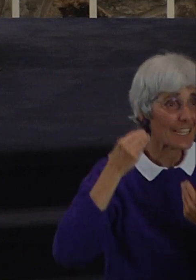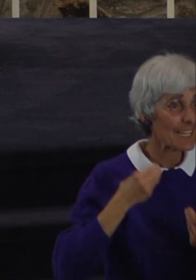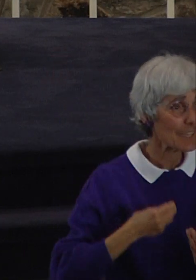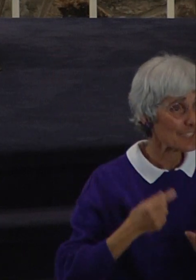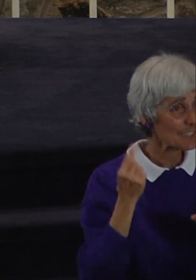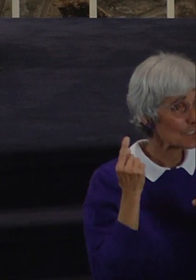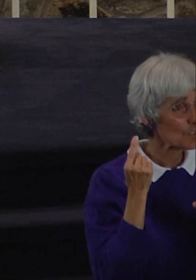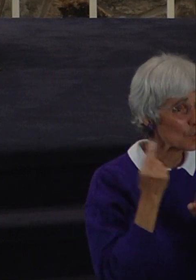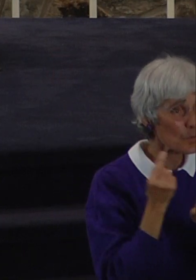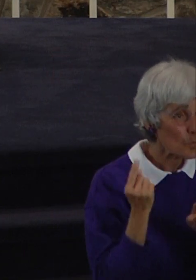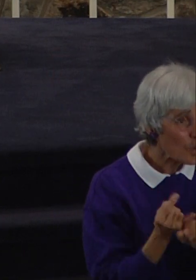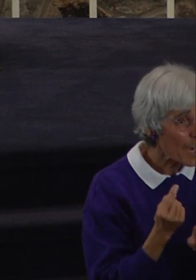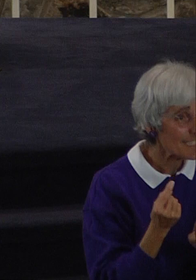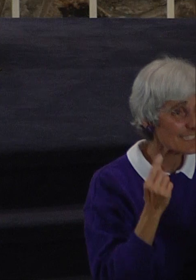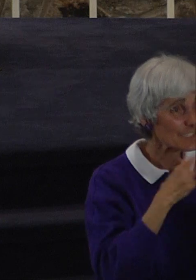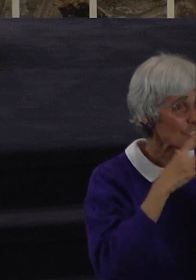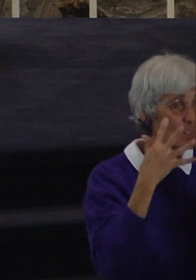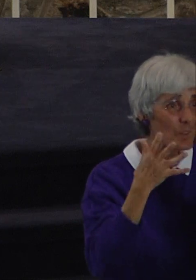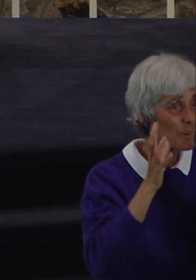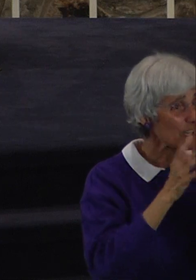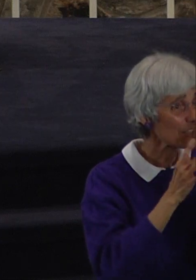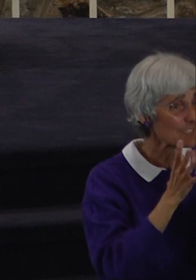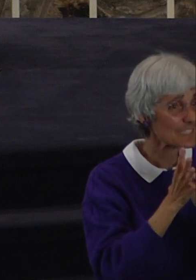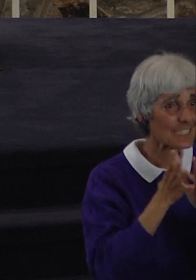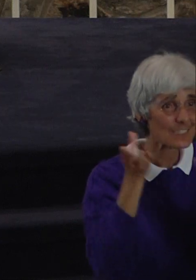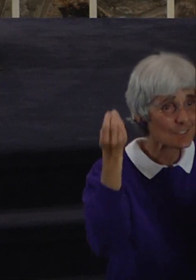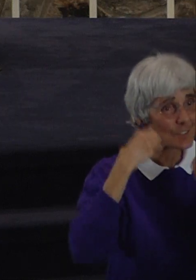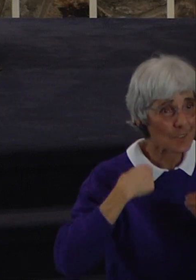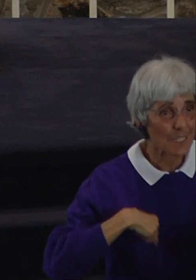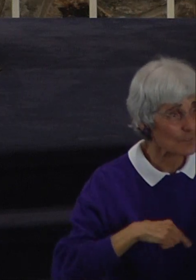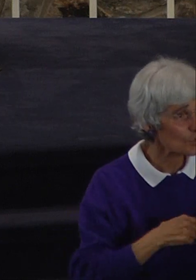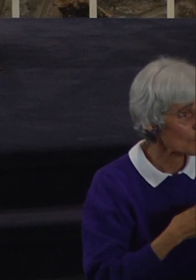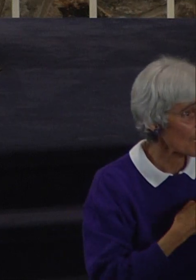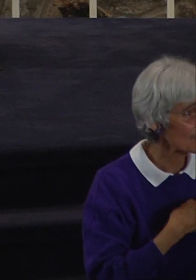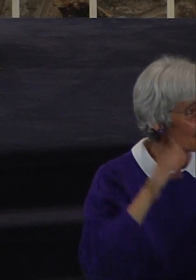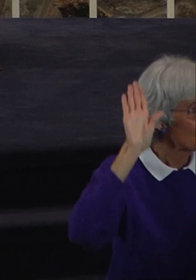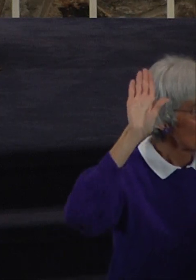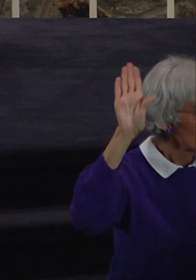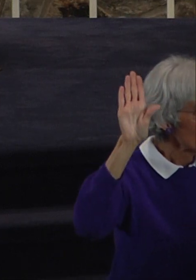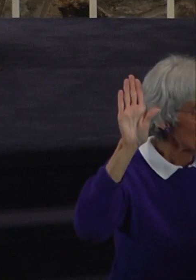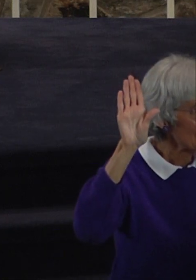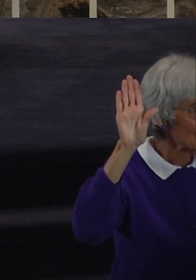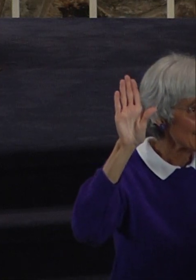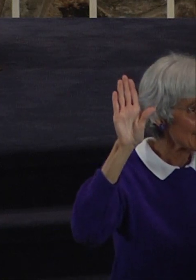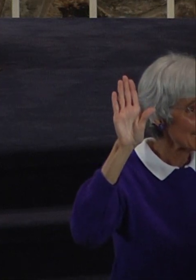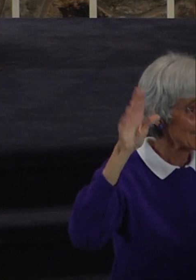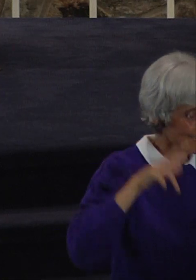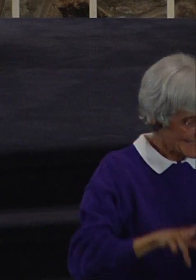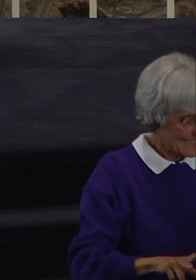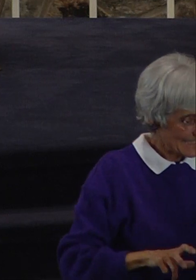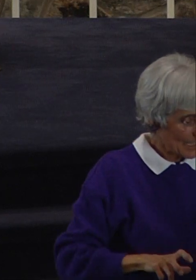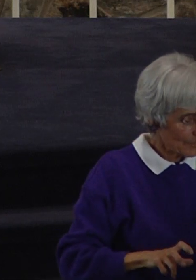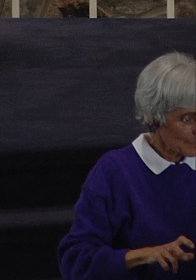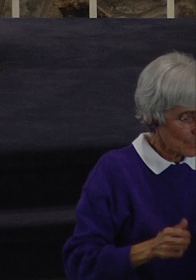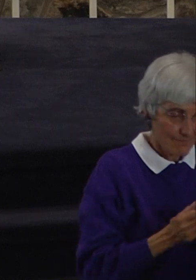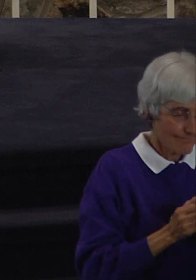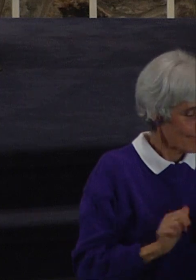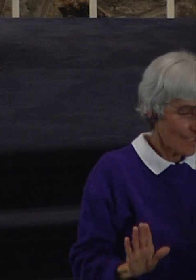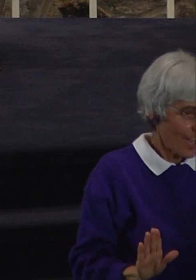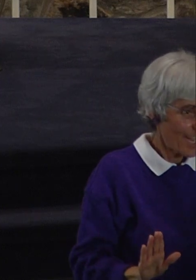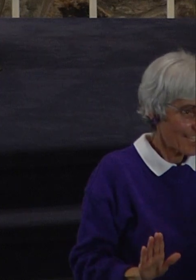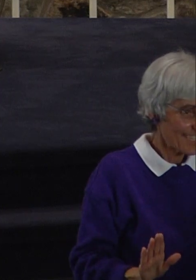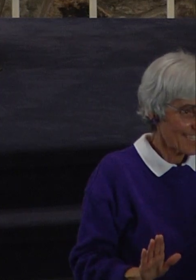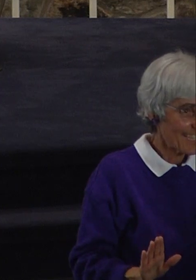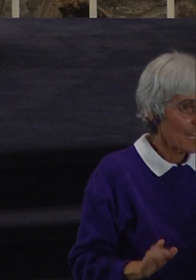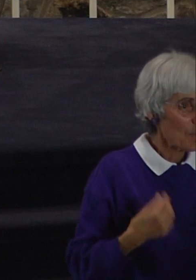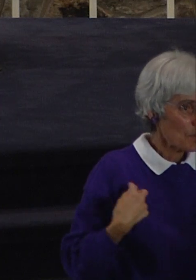the righteousness, the glory of Jesus. You give to us his selflessness that we may stand